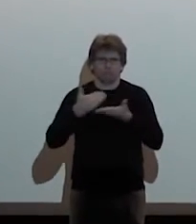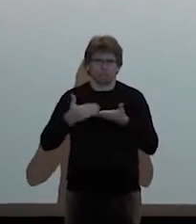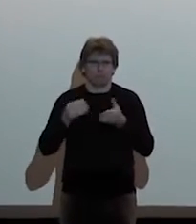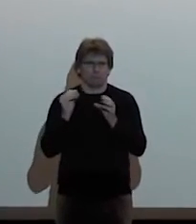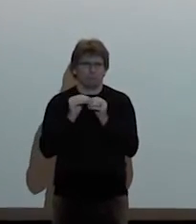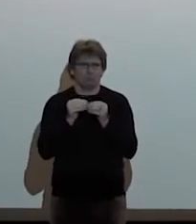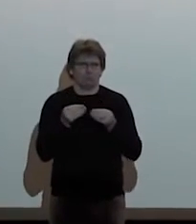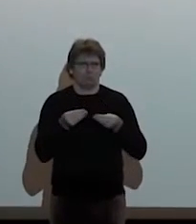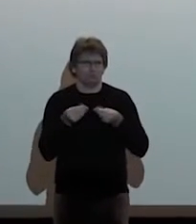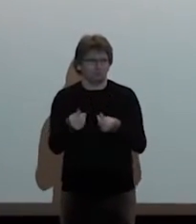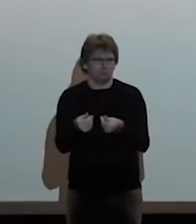Technology is a system